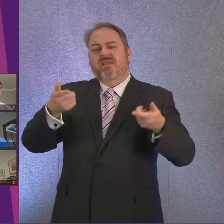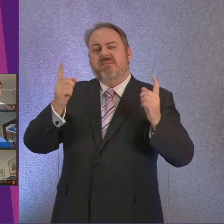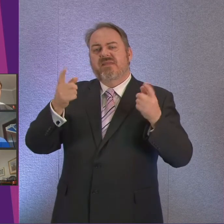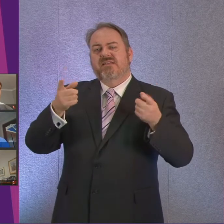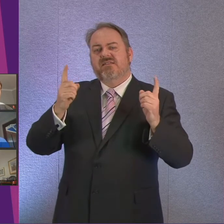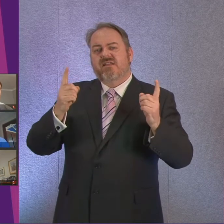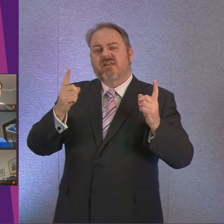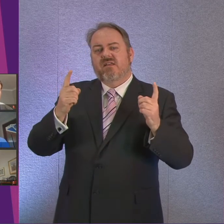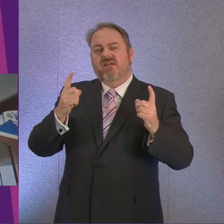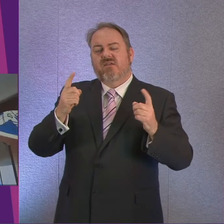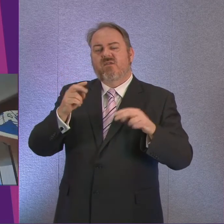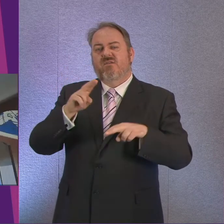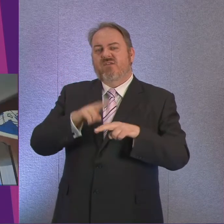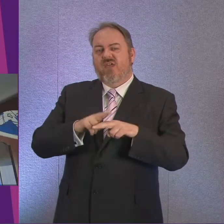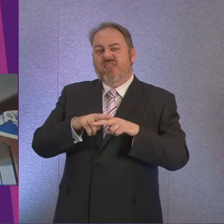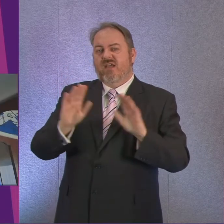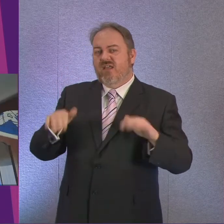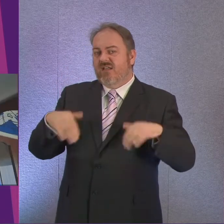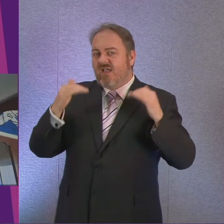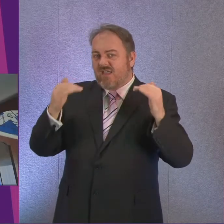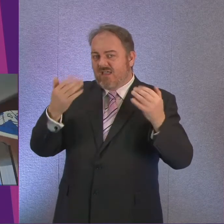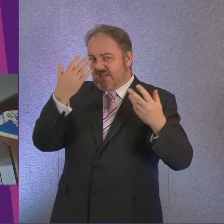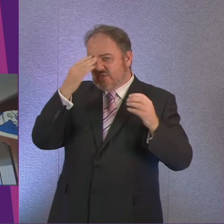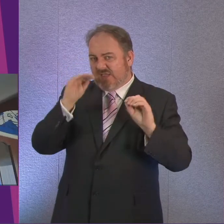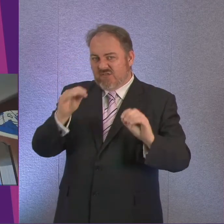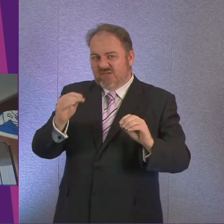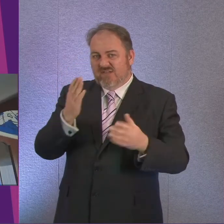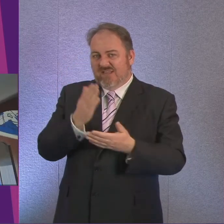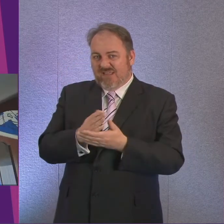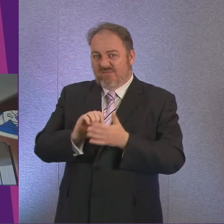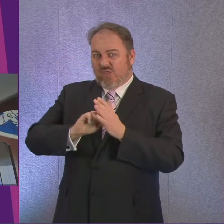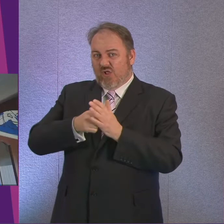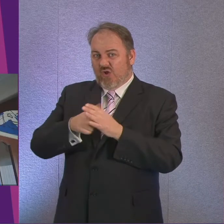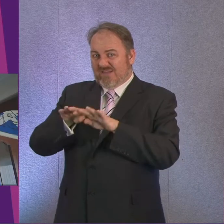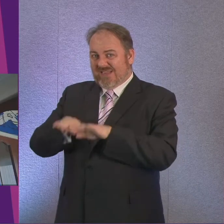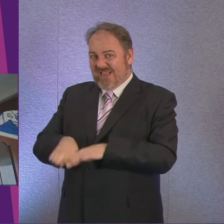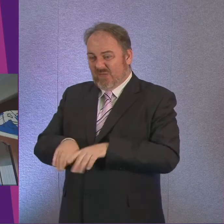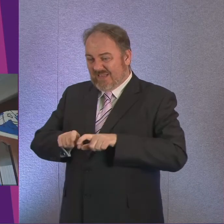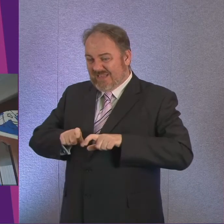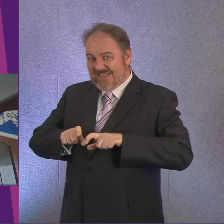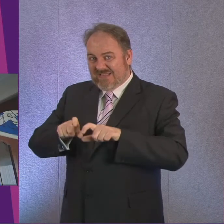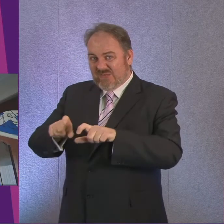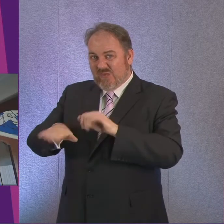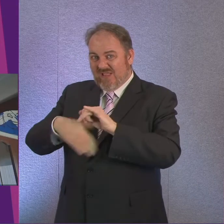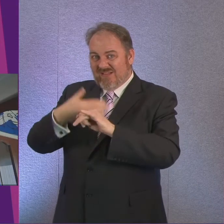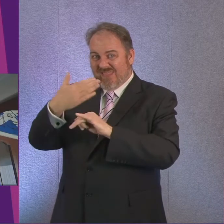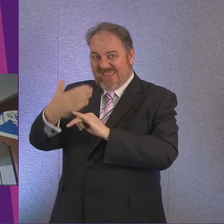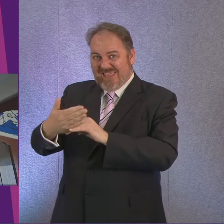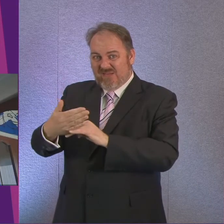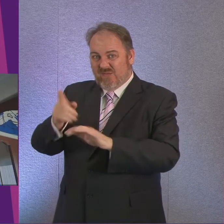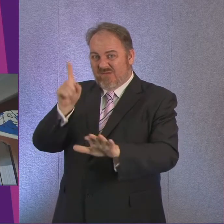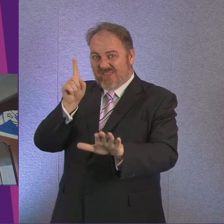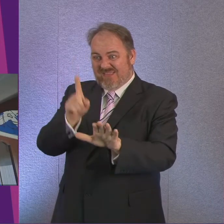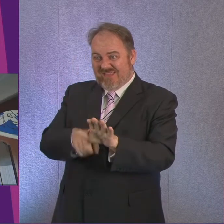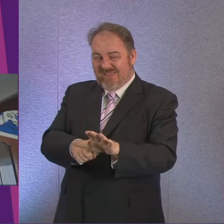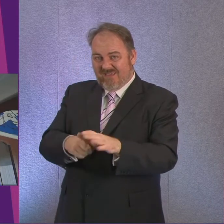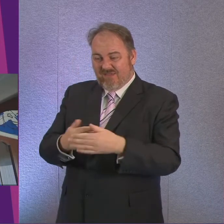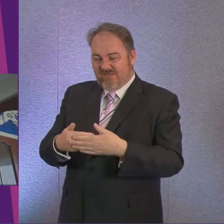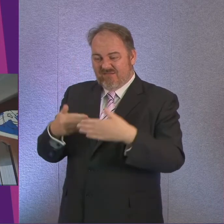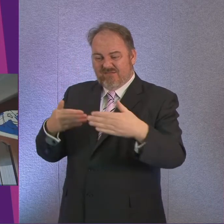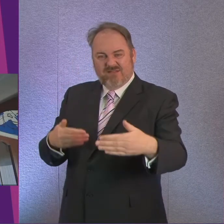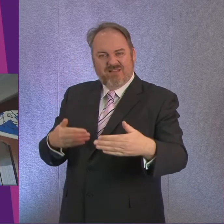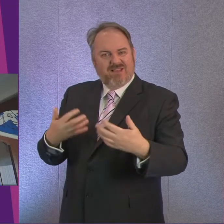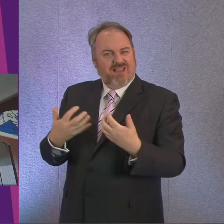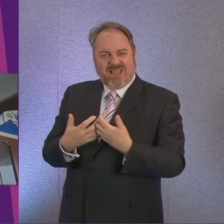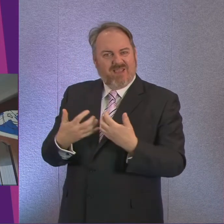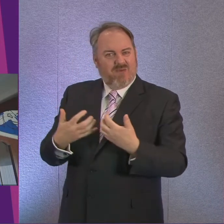Higher Education. If the lockdown continues until the end of the year in some form or other, can the Minister explain how the